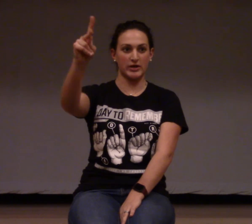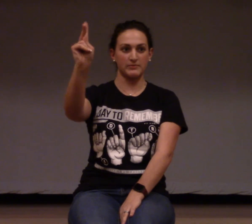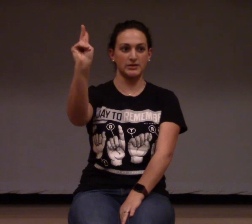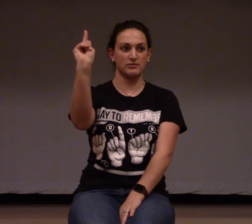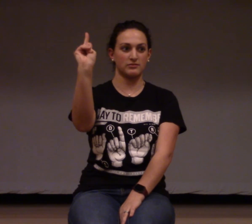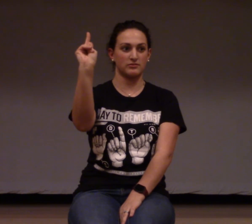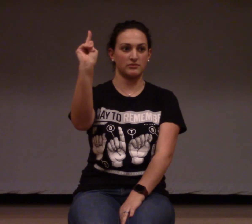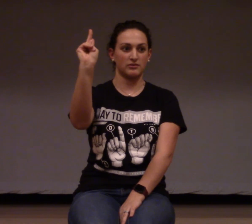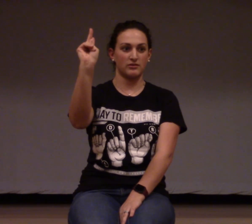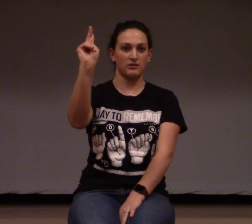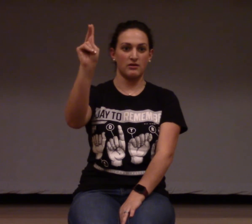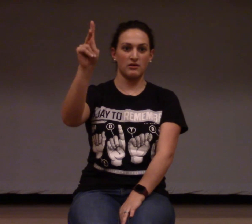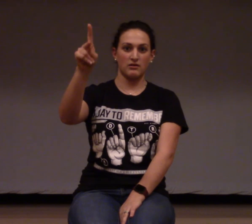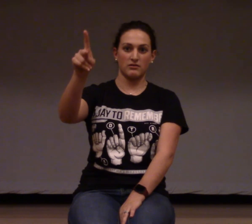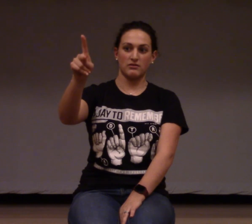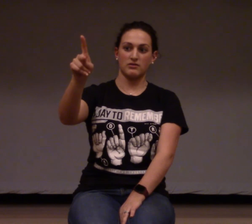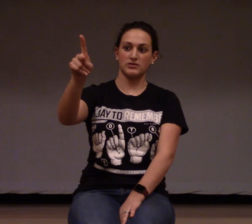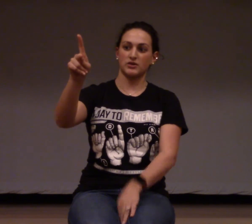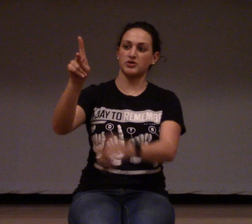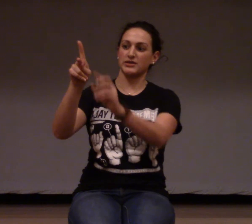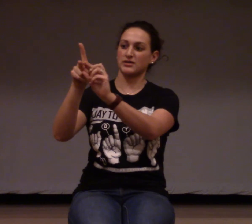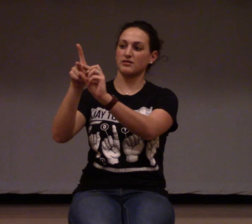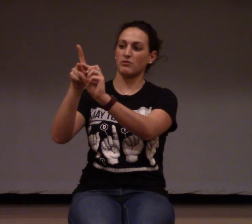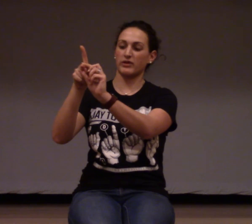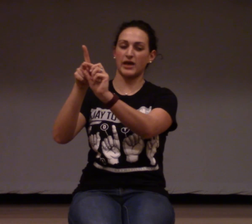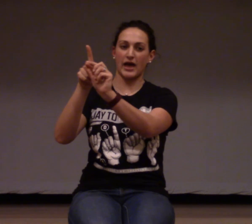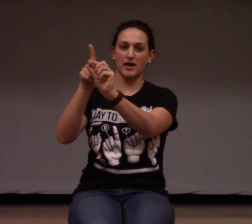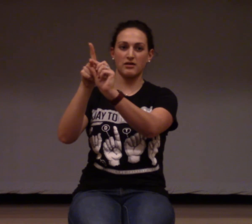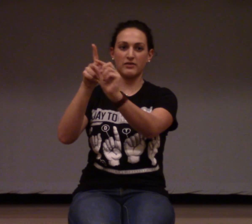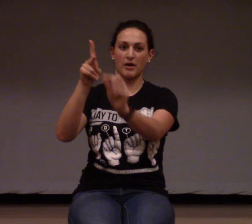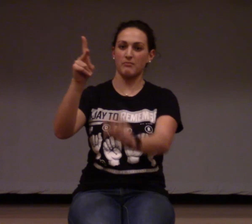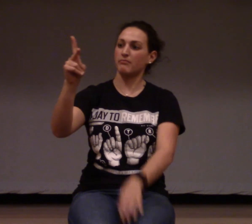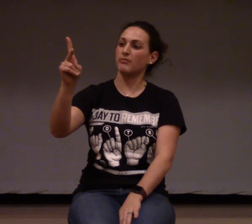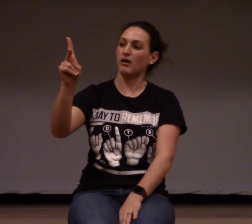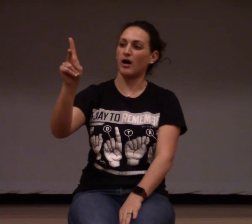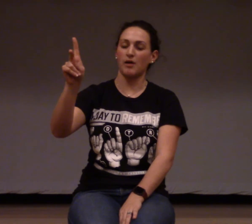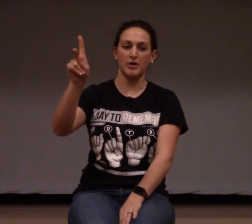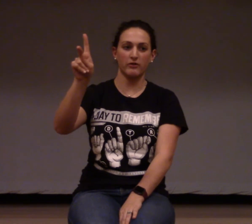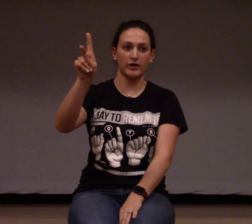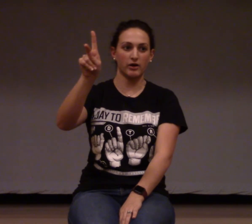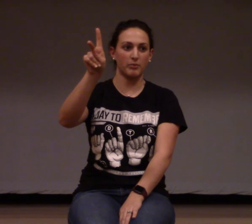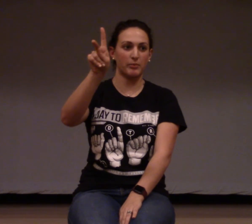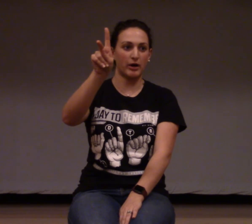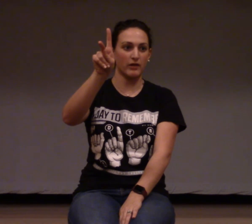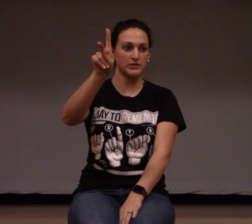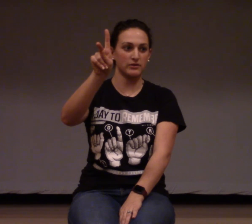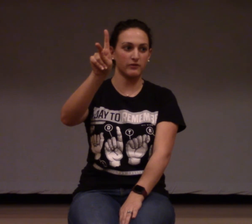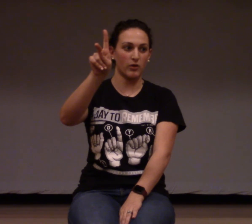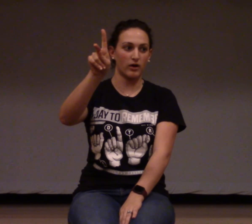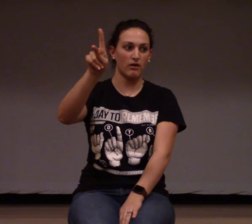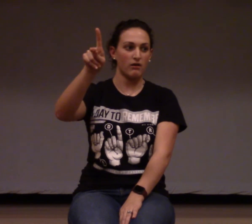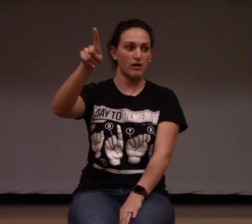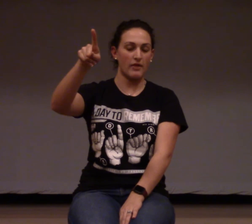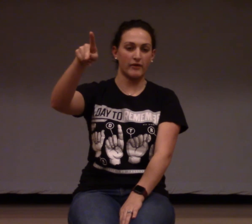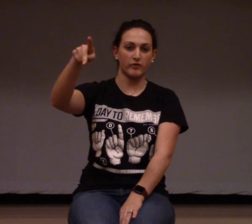extremes. So just with K, that middle finger can be parallel to the floor, and then for